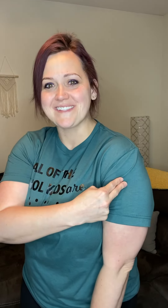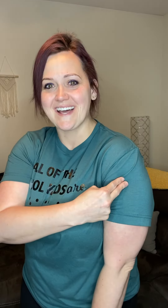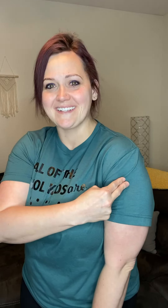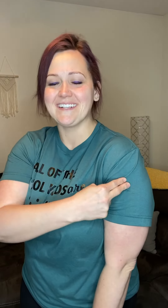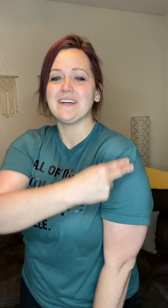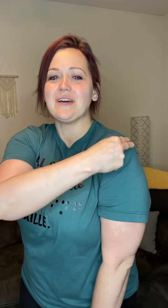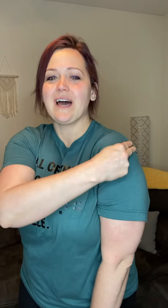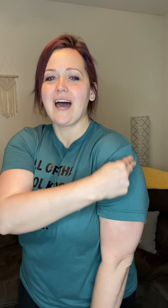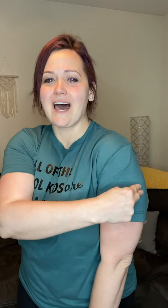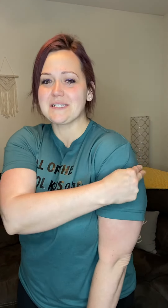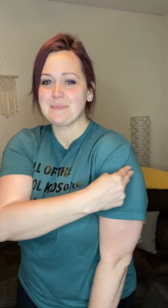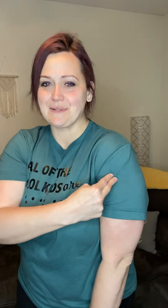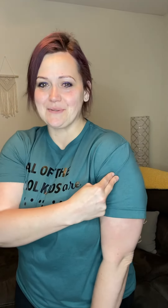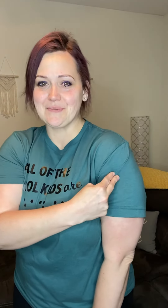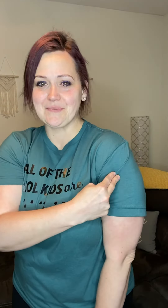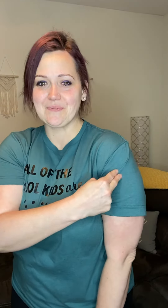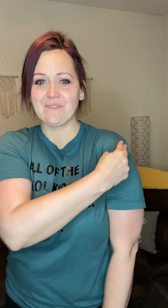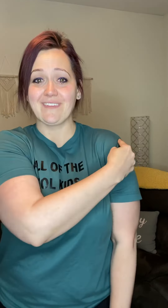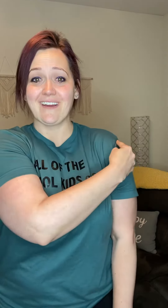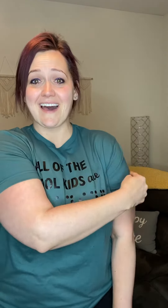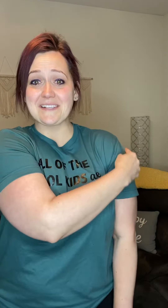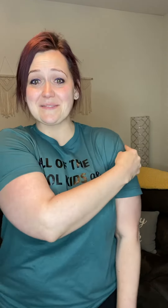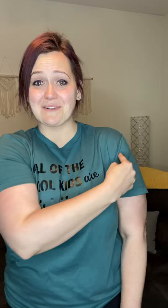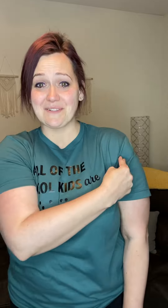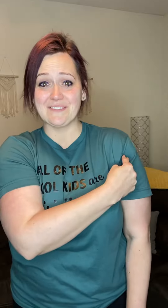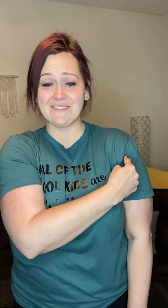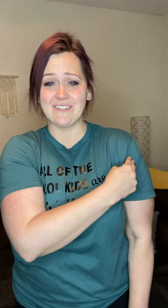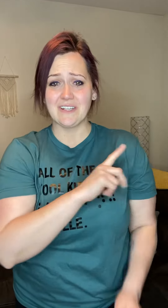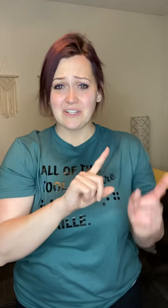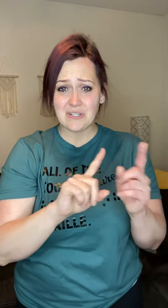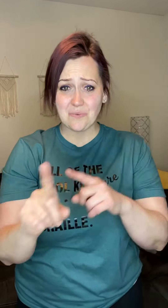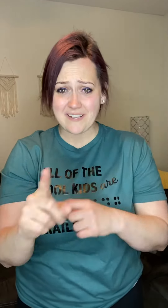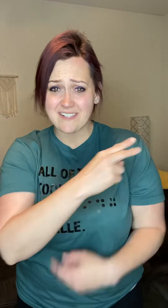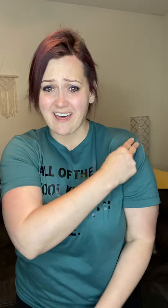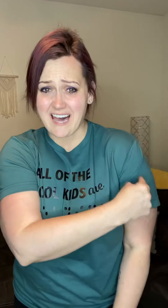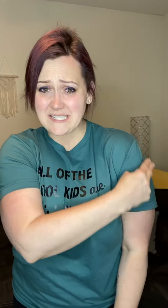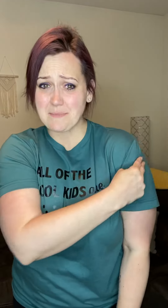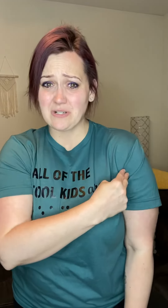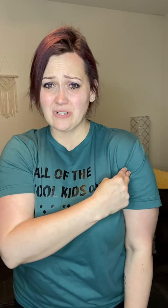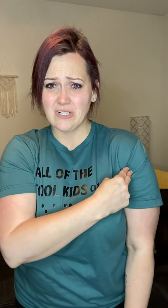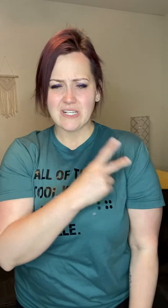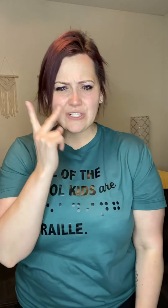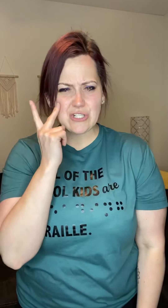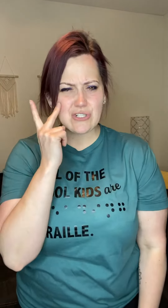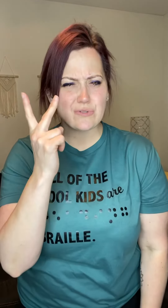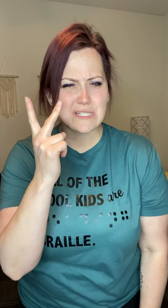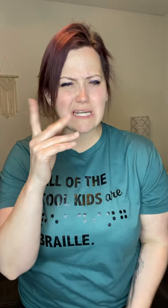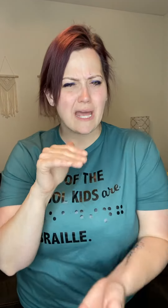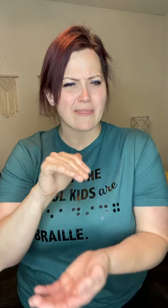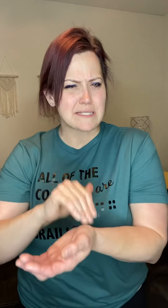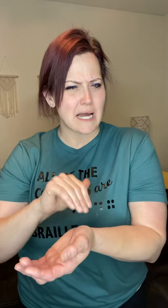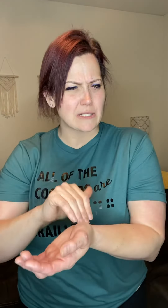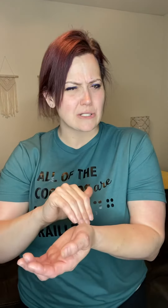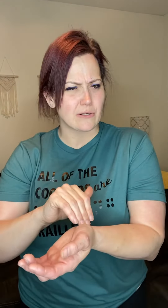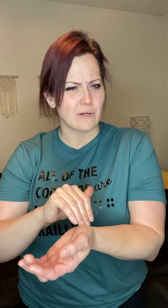sign. Hospital. Hospital. You went to the hospital. Did you see the doctor